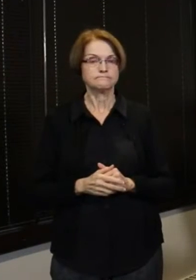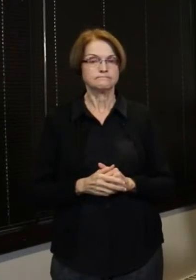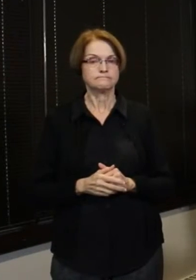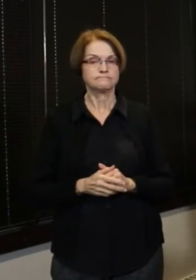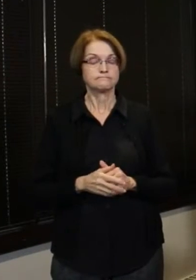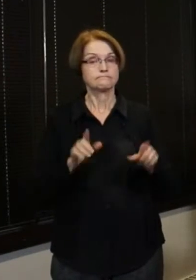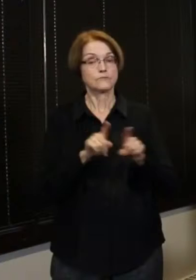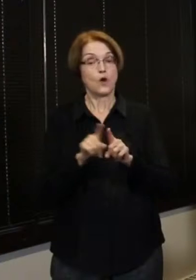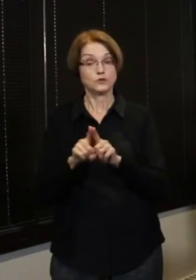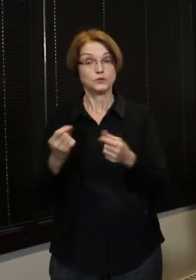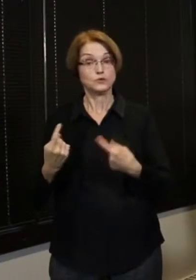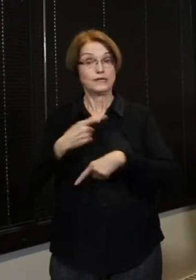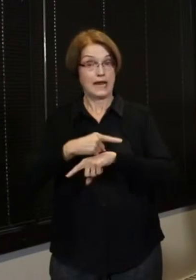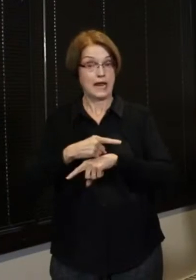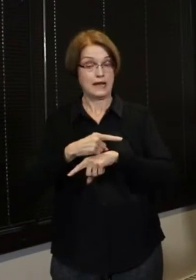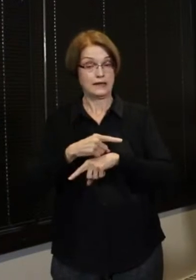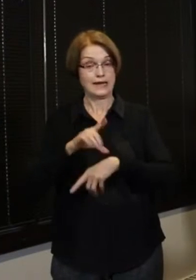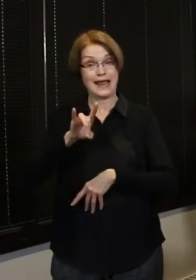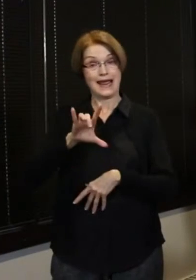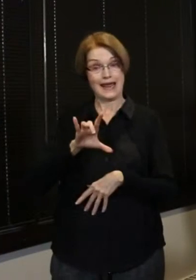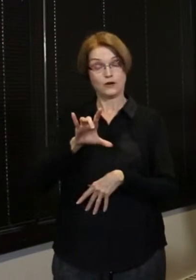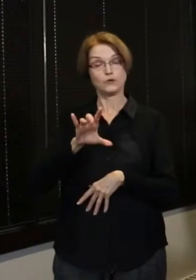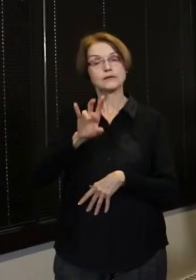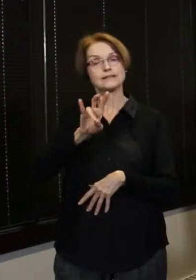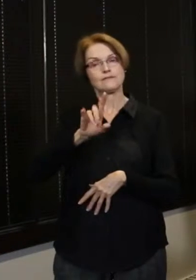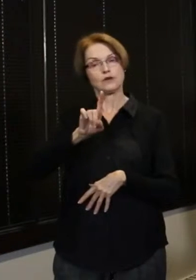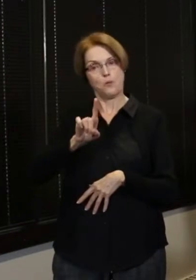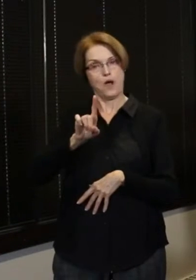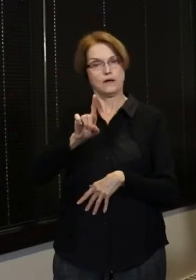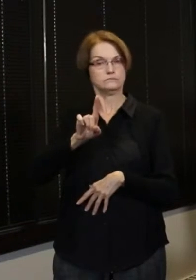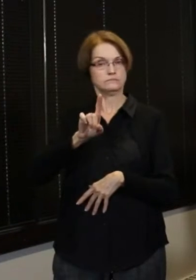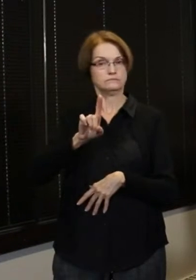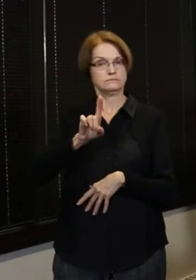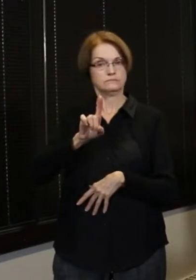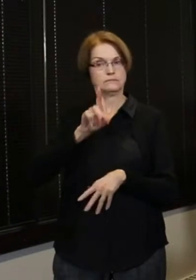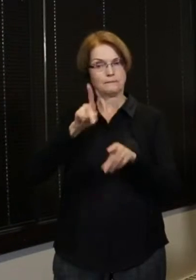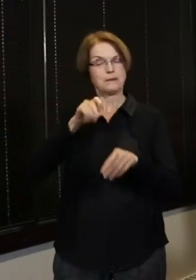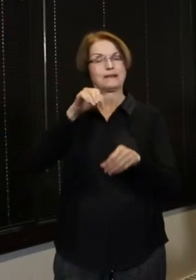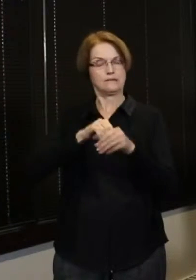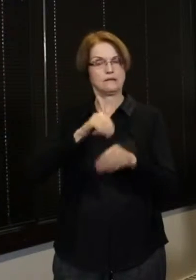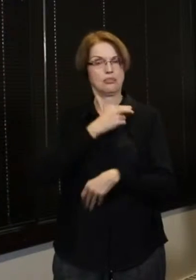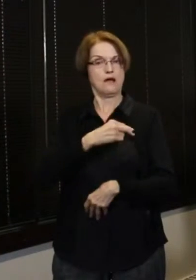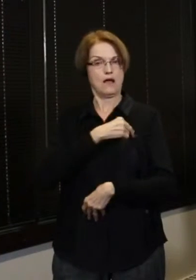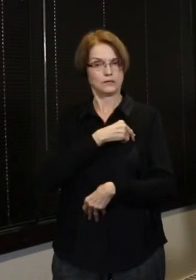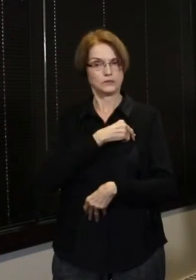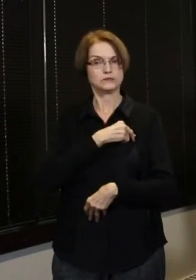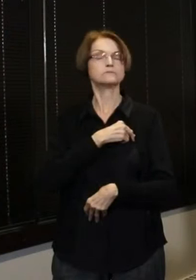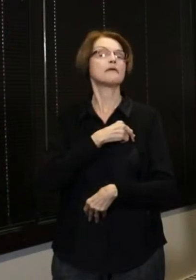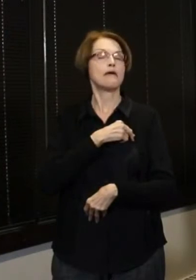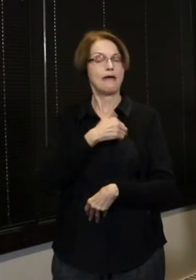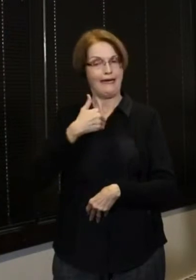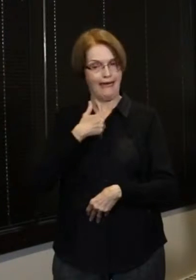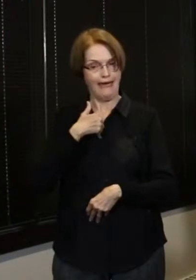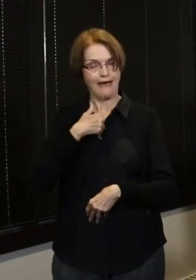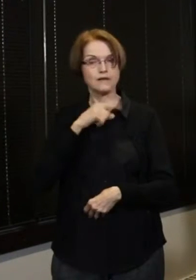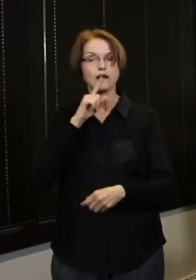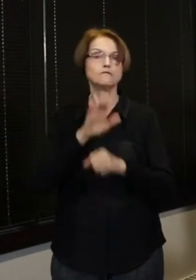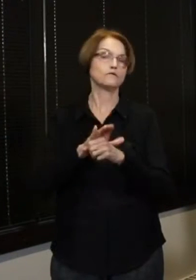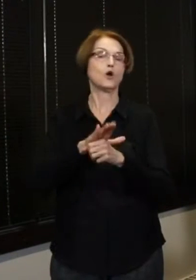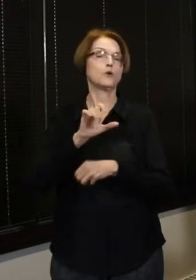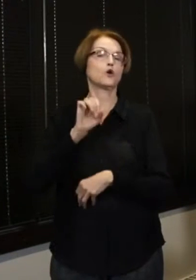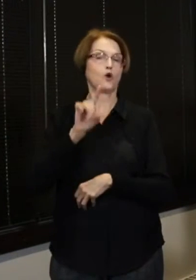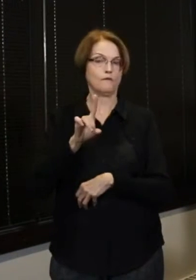In addition, today we're reporting 871 persons hospitalized with confirmed COVID in